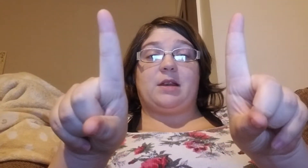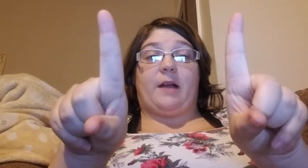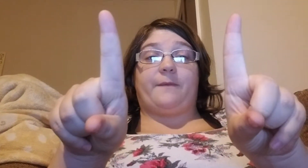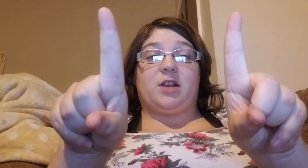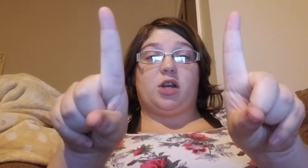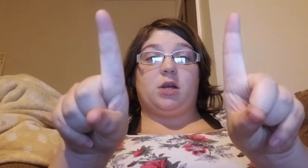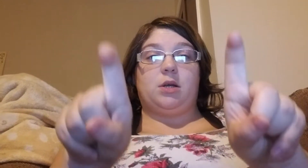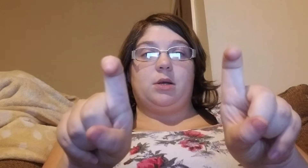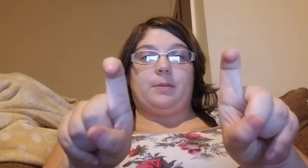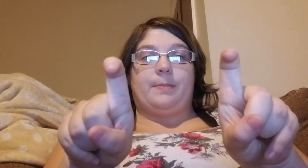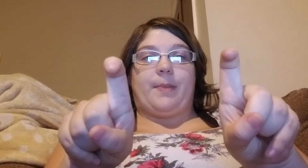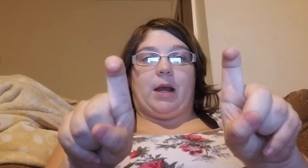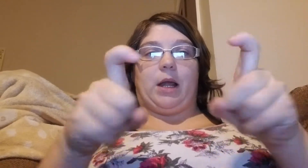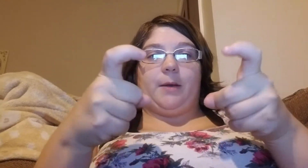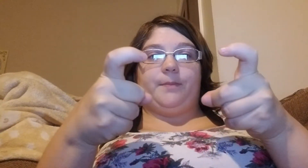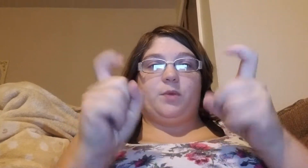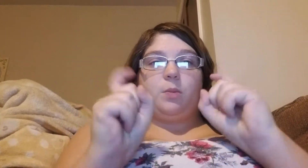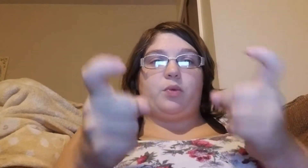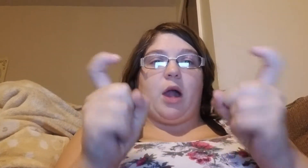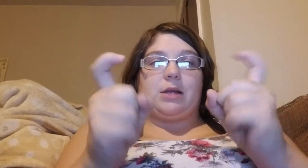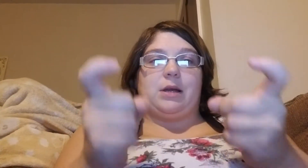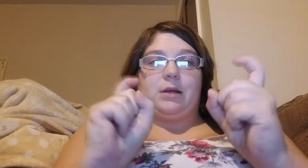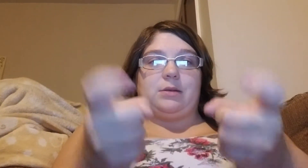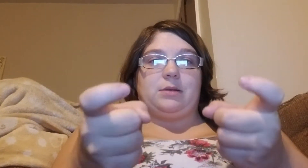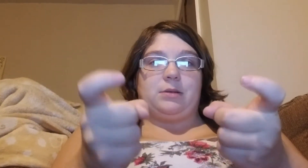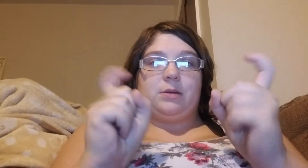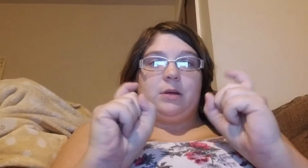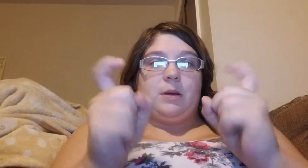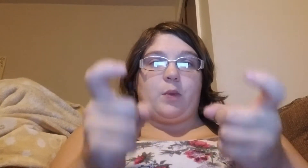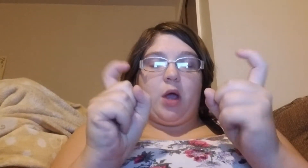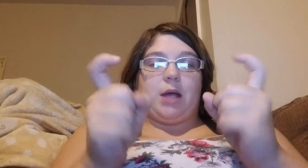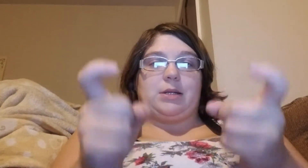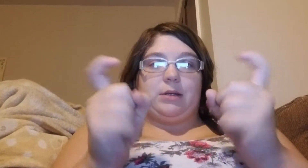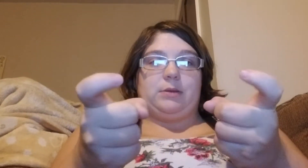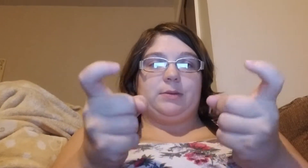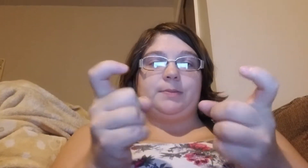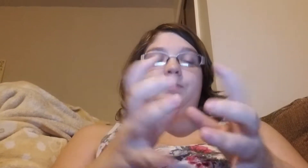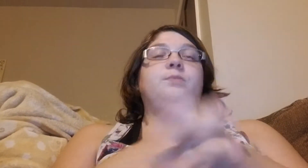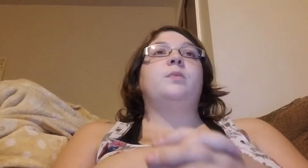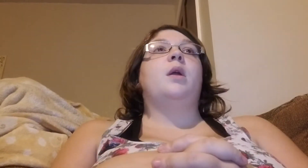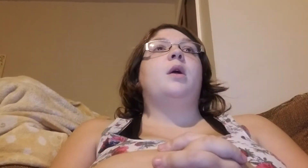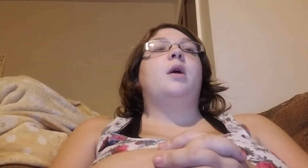index finger. Bend it. Present. Present.